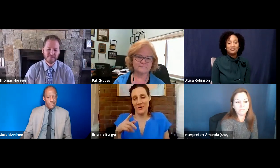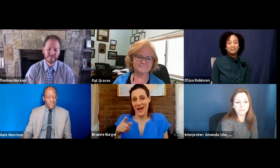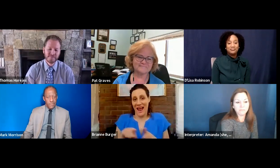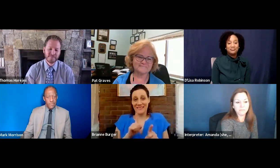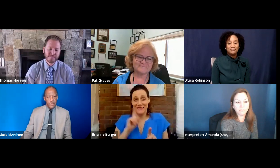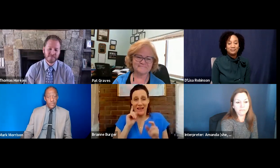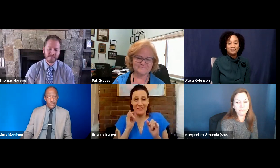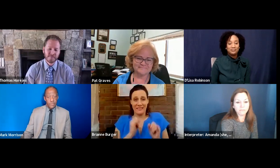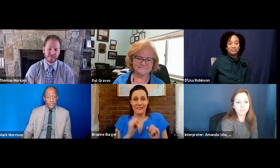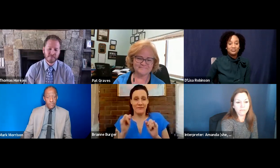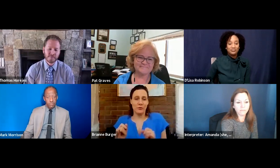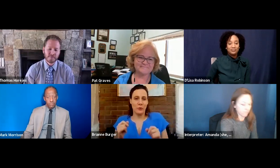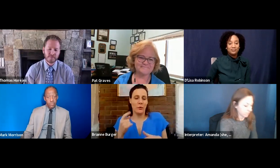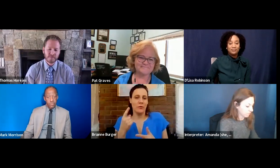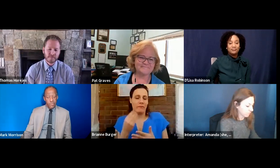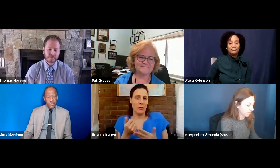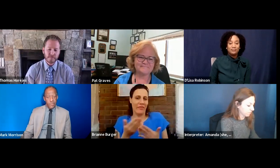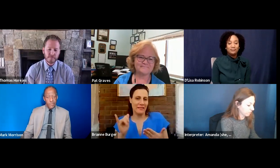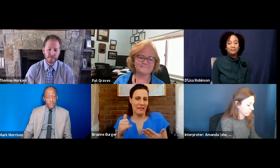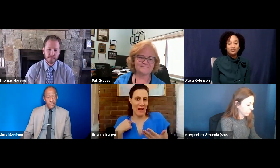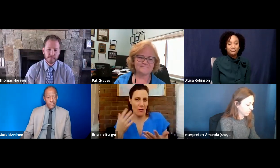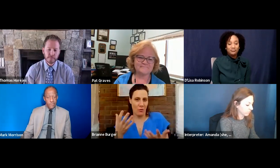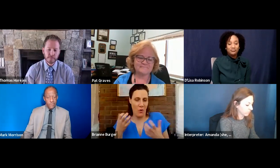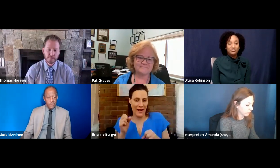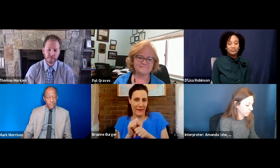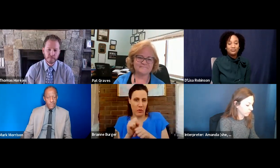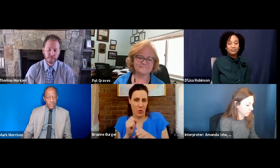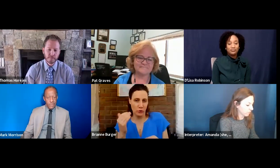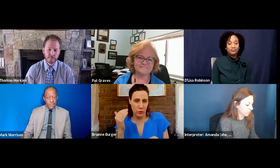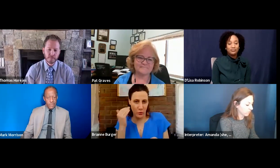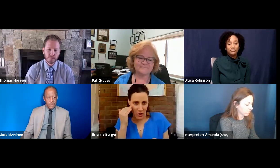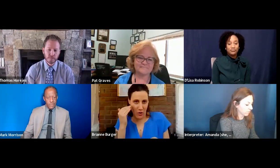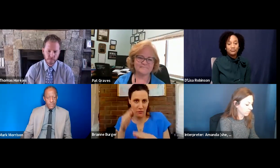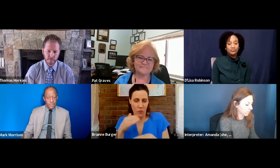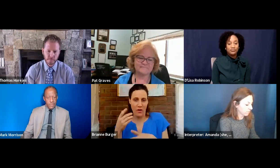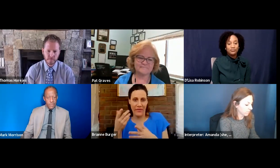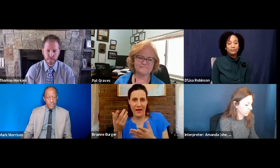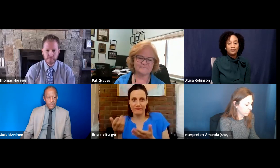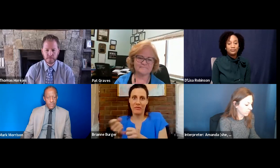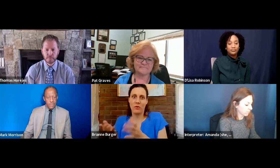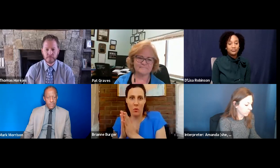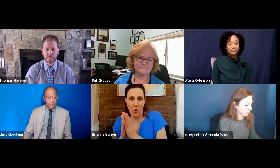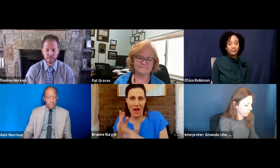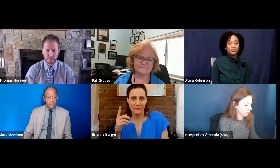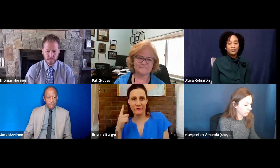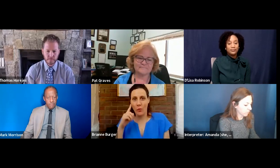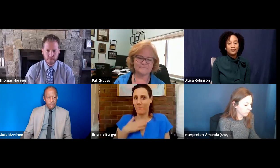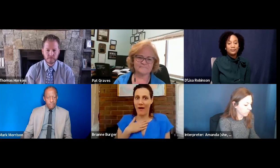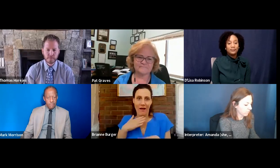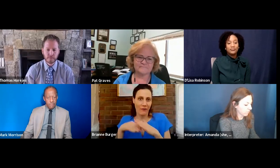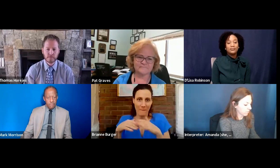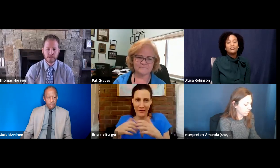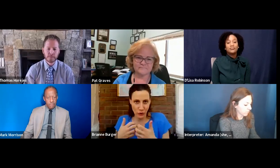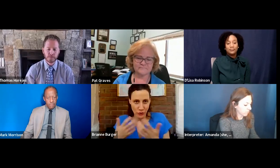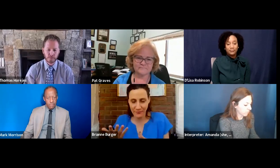I can go ahead. So as a deaf individual, one of the things that I want employers to know